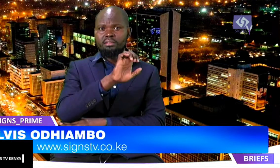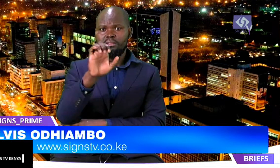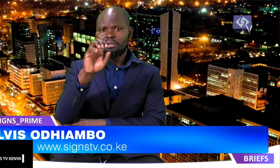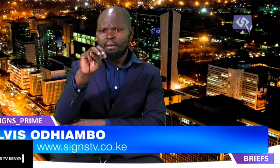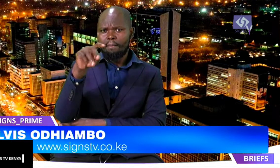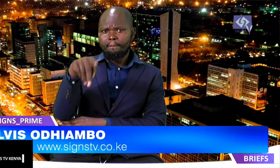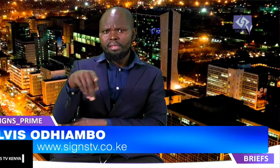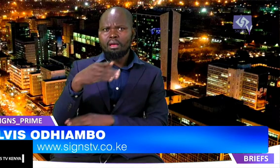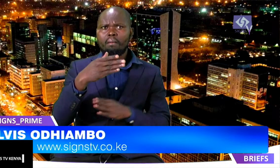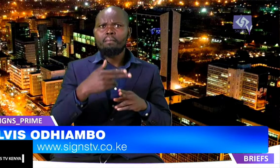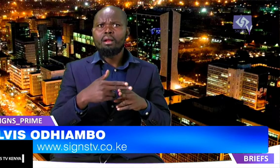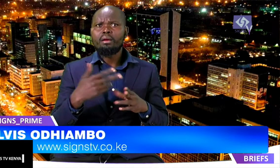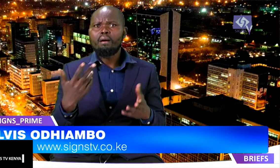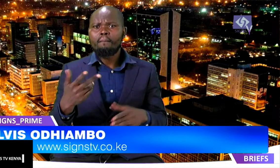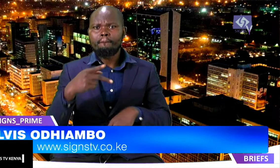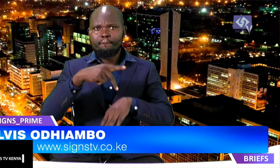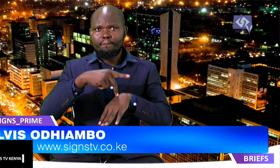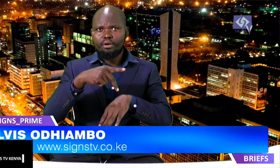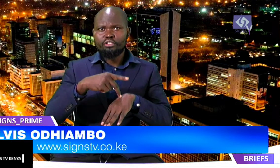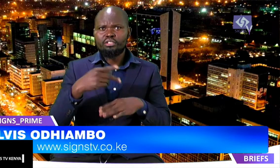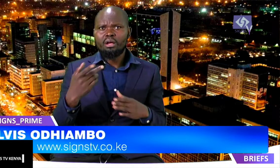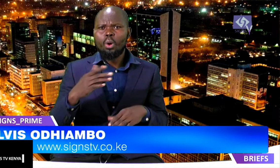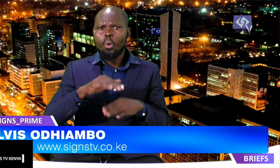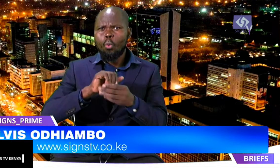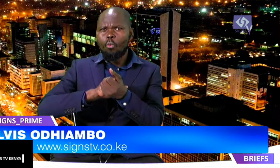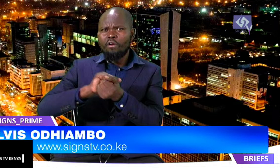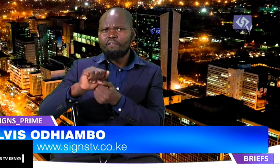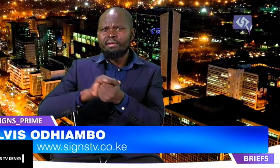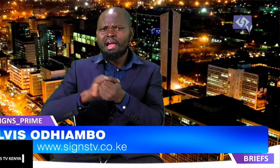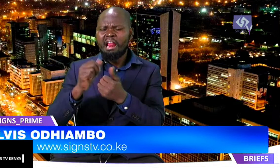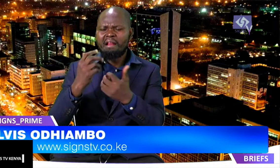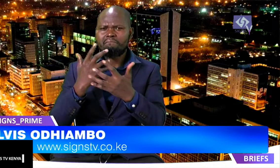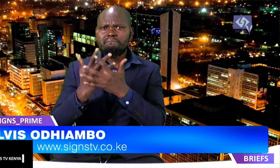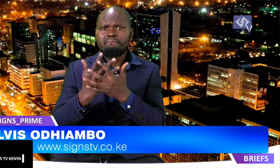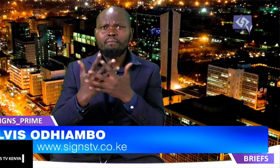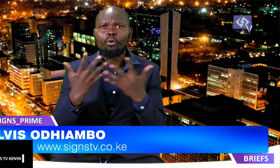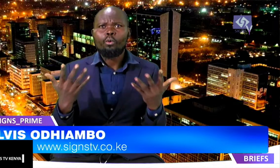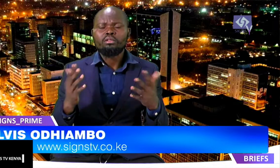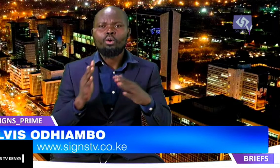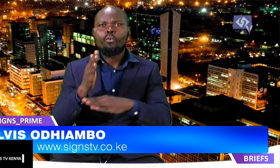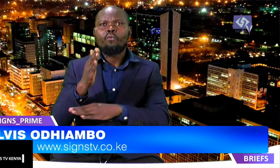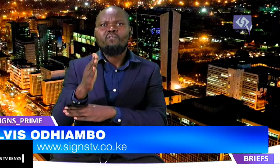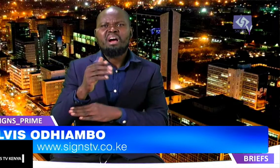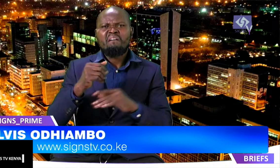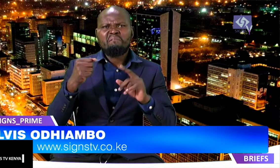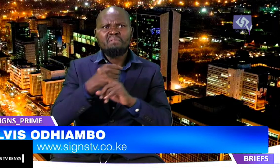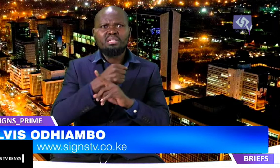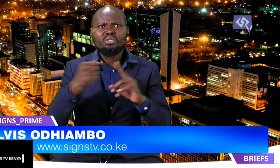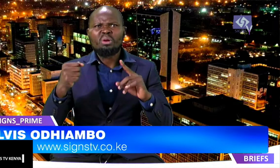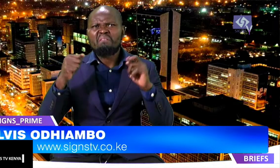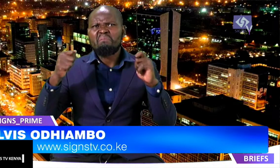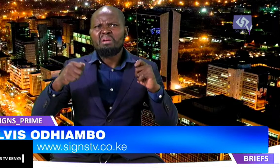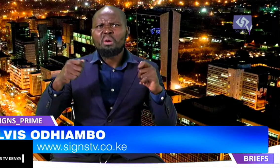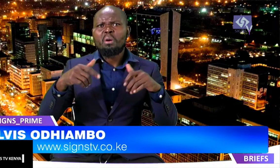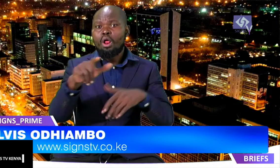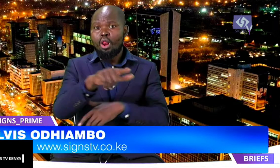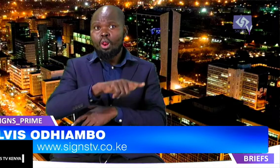Mumias East MP Peter Salasia was on Friday arrested over allegations of assaulting a local politician